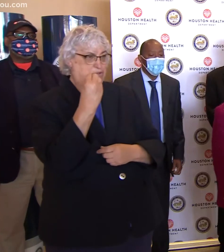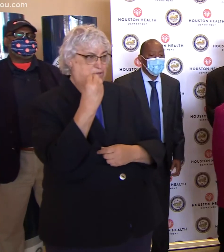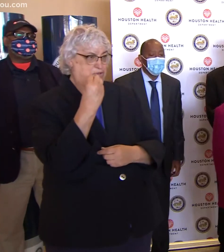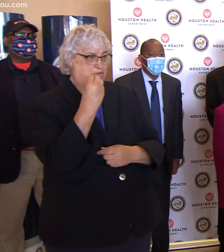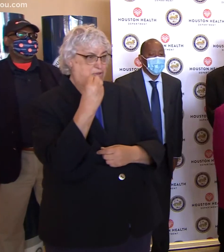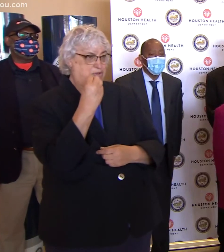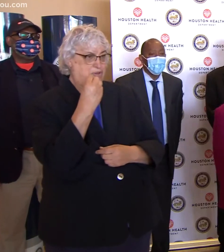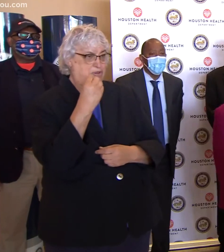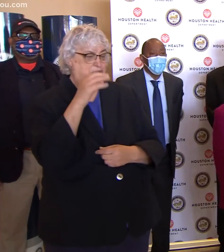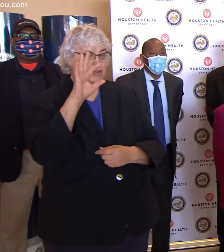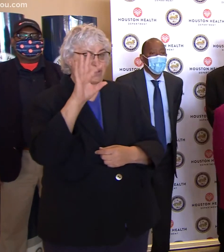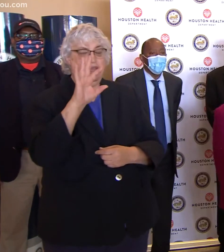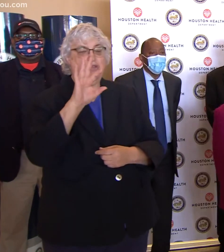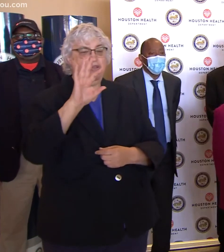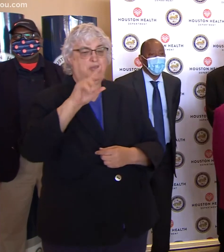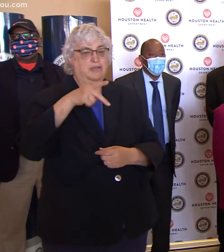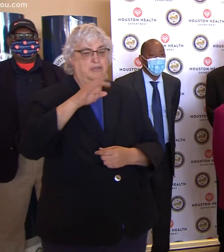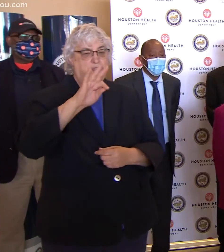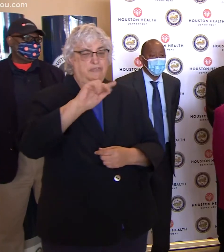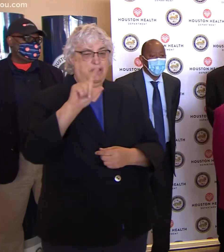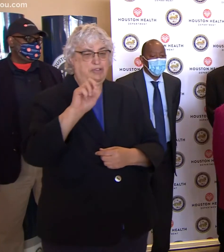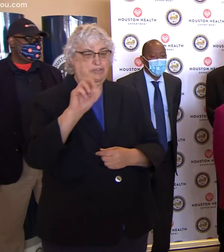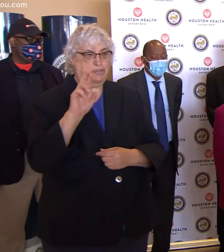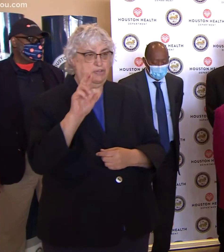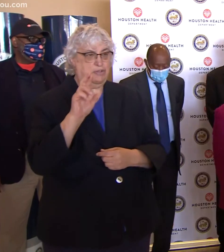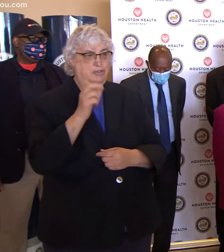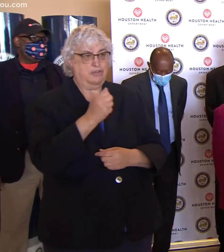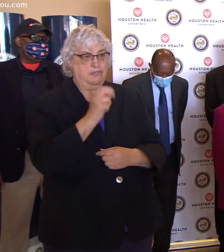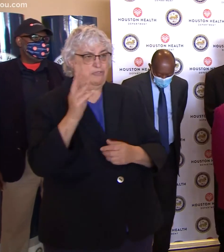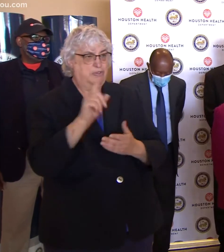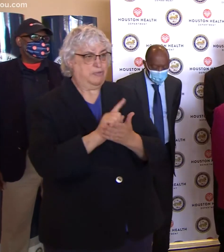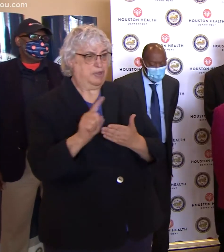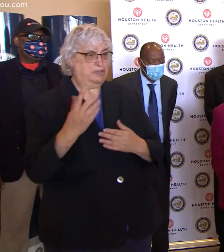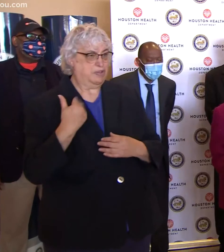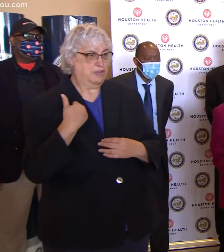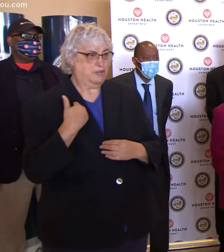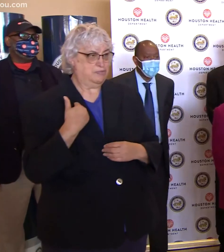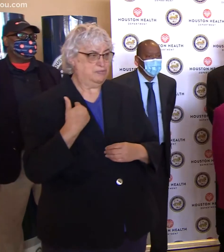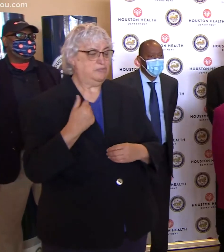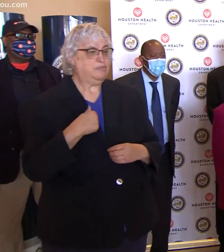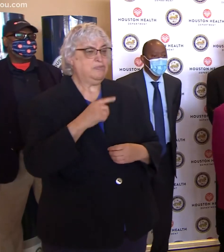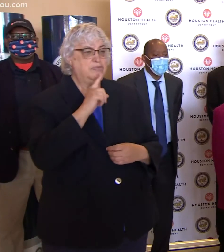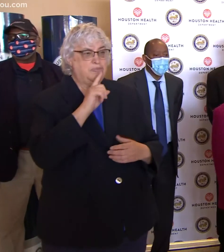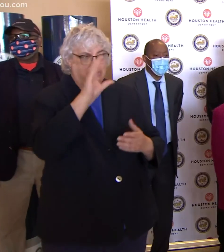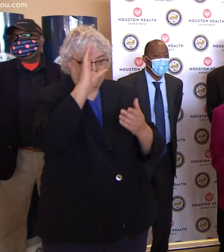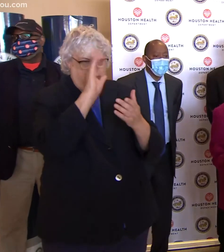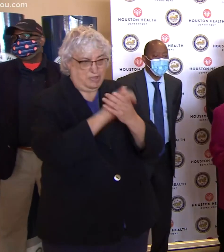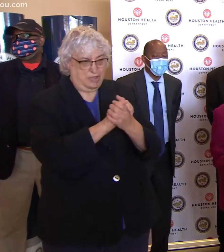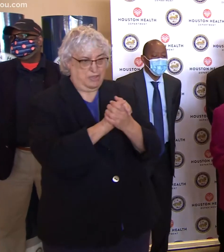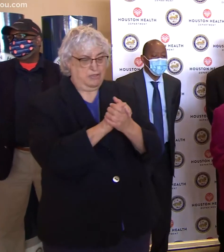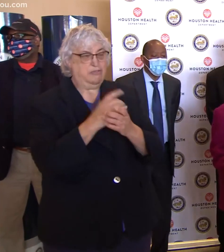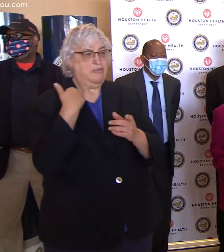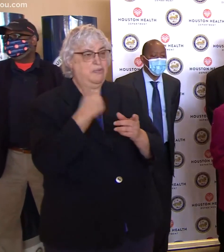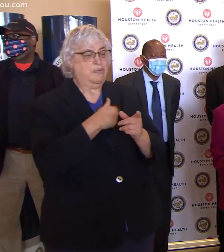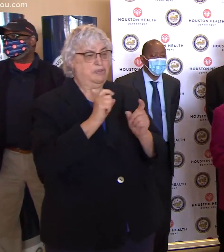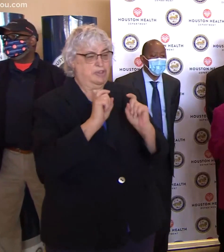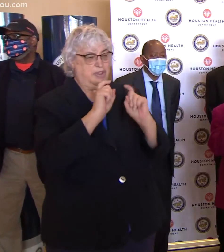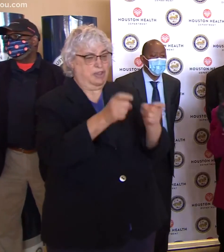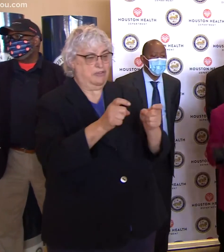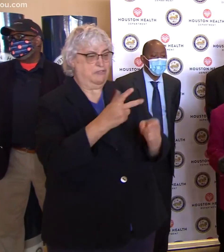by the Pfizer just a few weeks ago. And I truly believe that we should give the